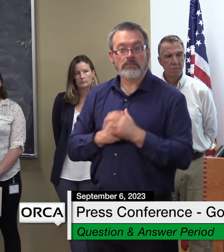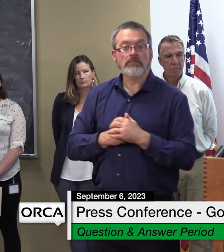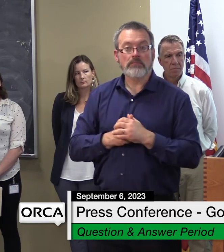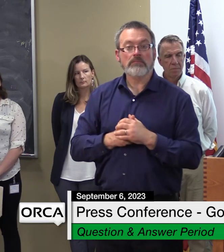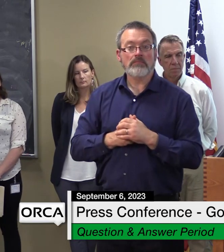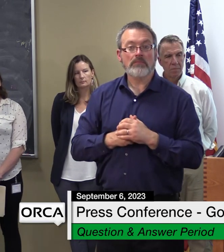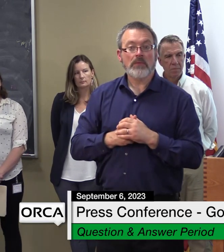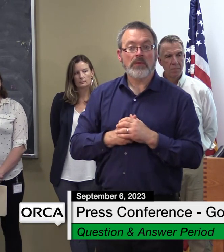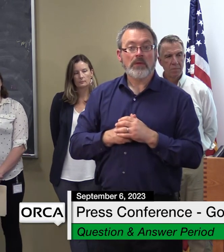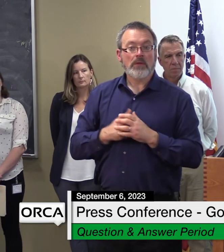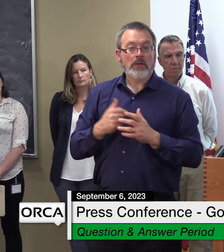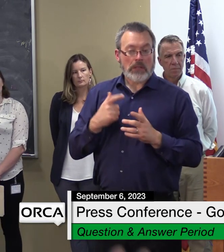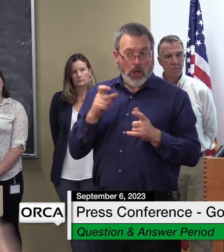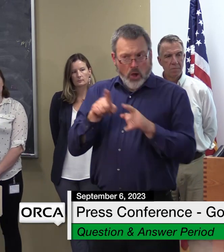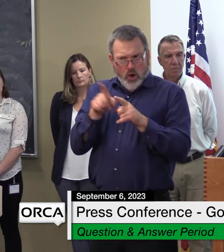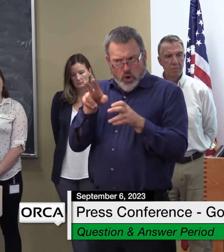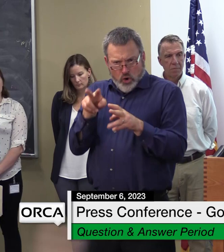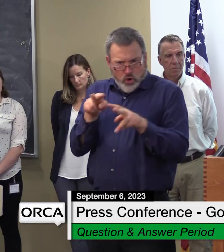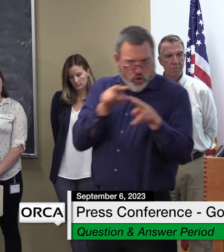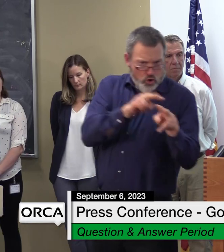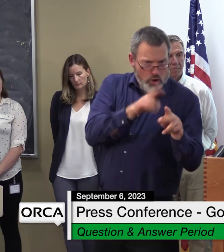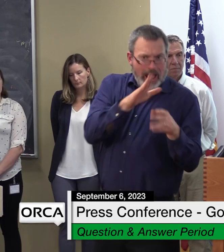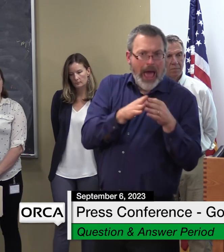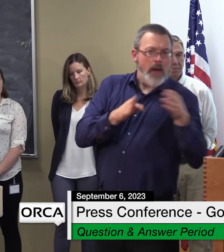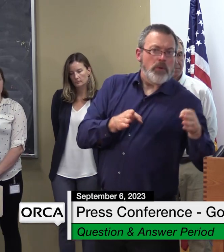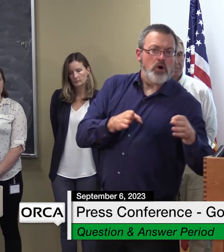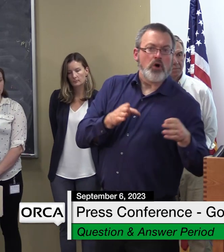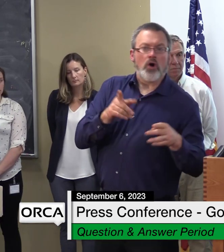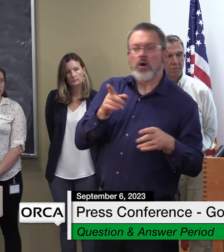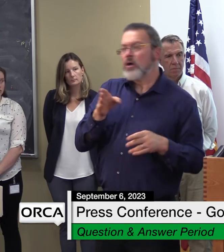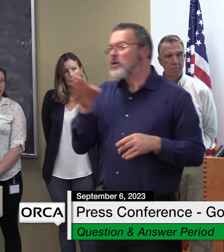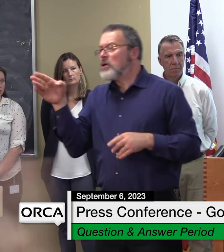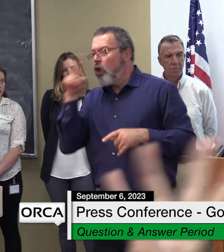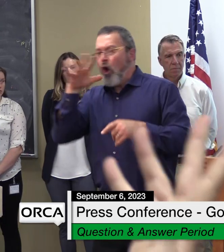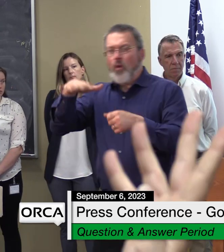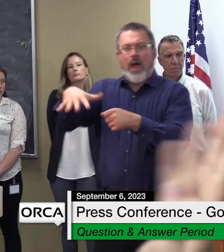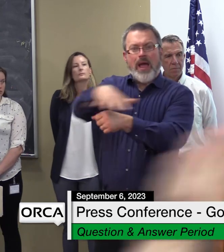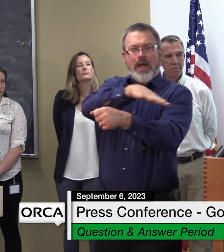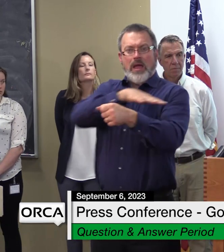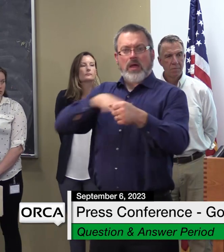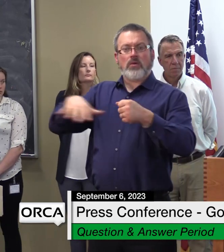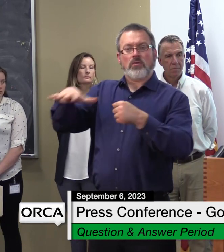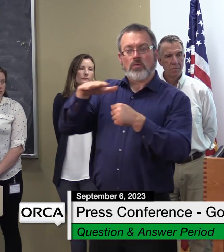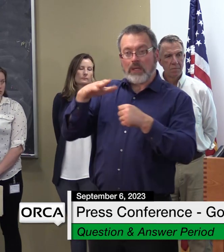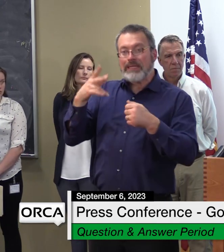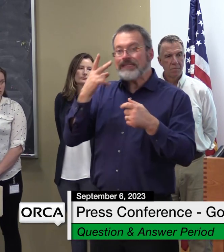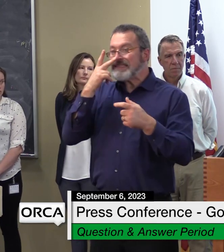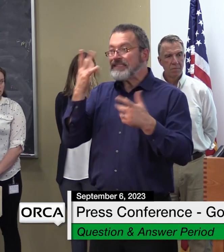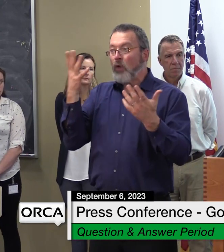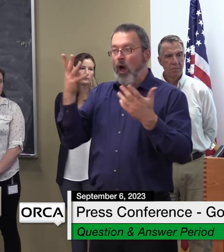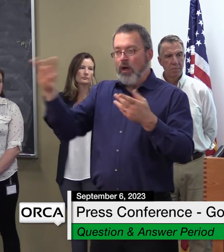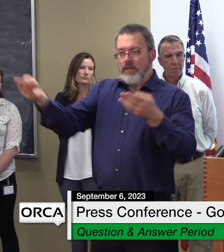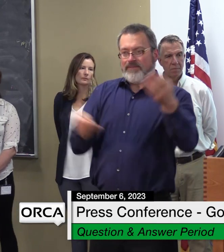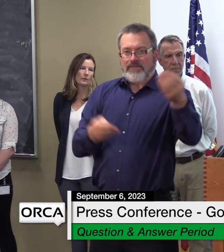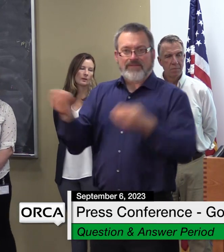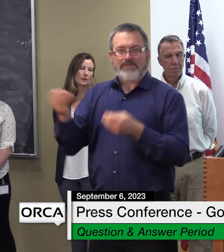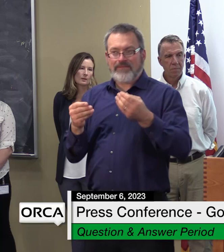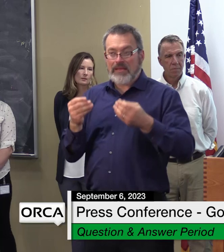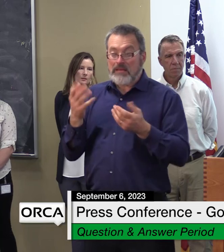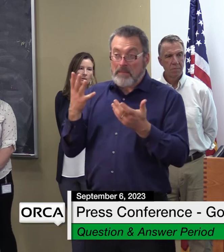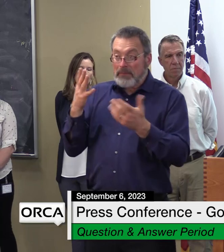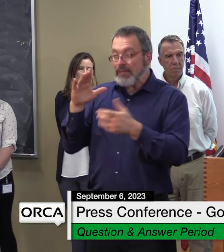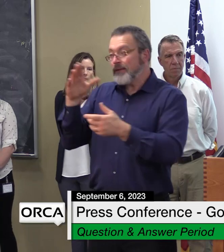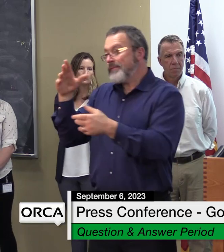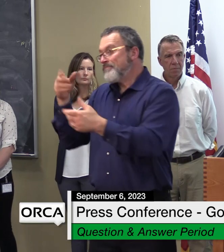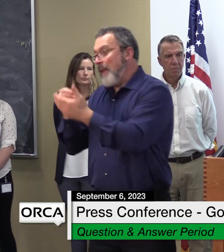to let them know of the awareness that we may need to import feed. But we want to make sure we have a plan in place before